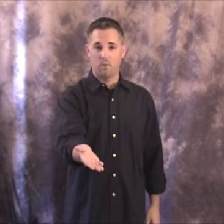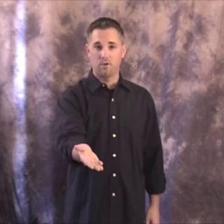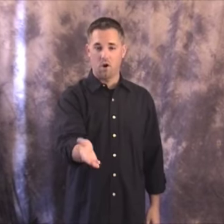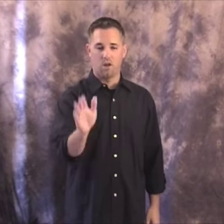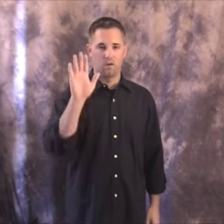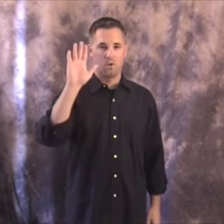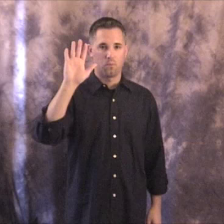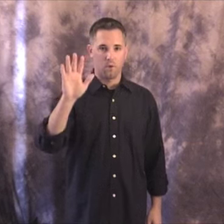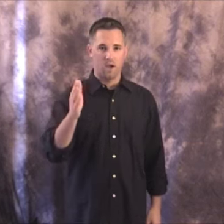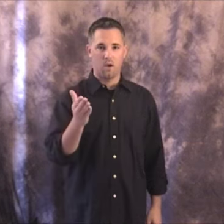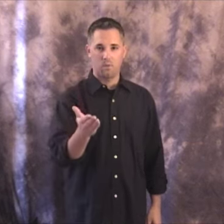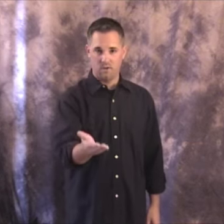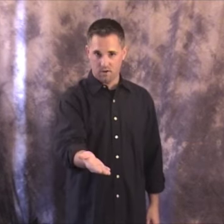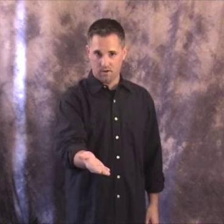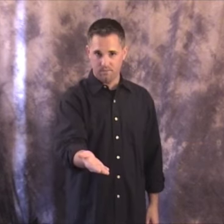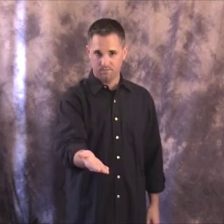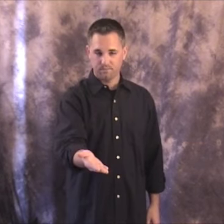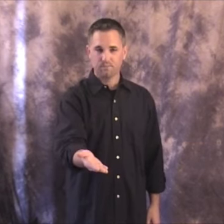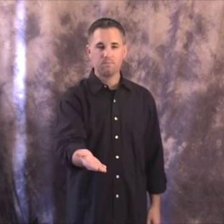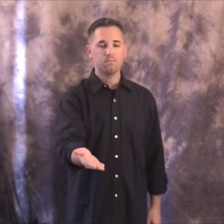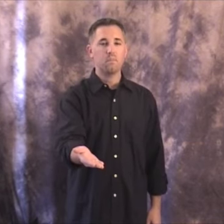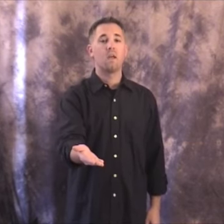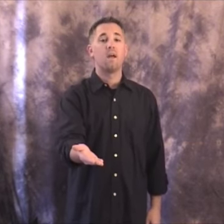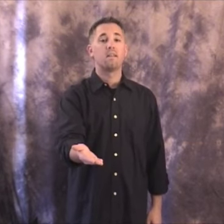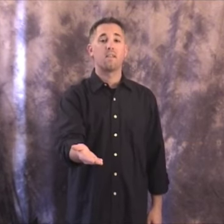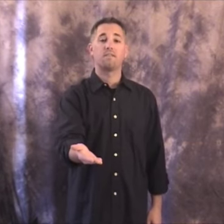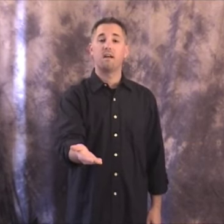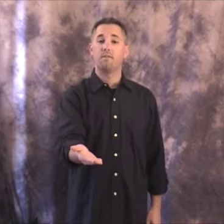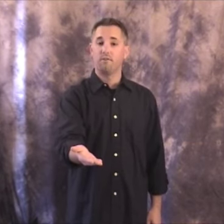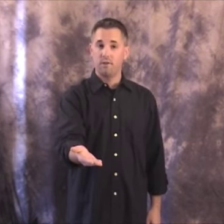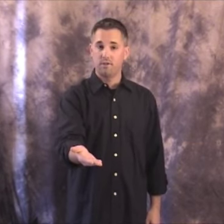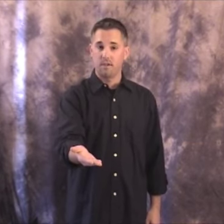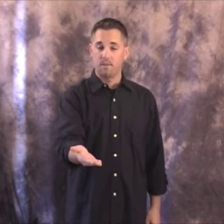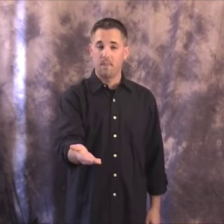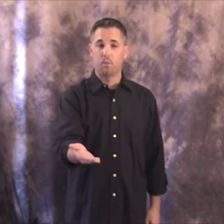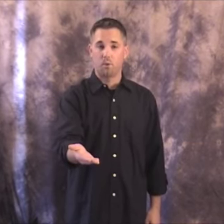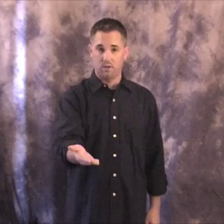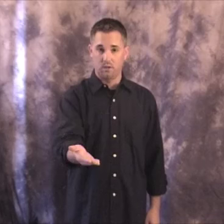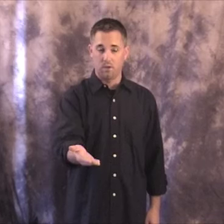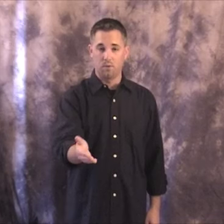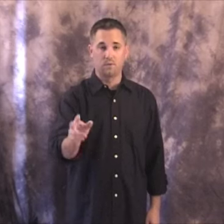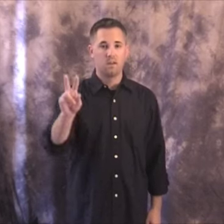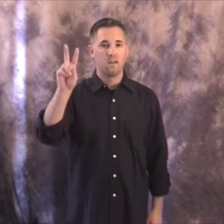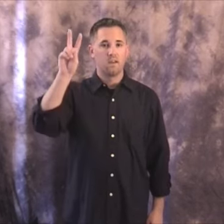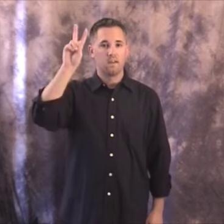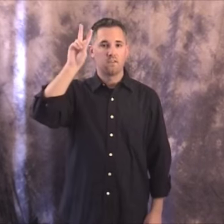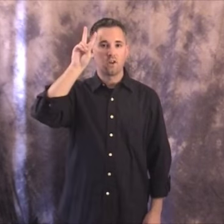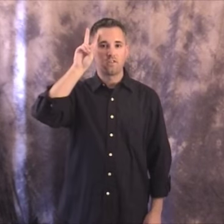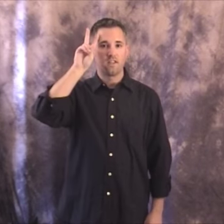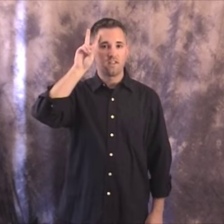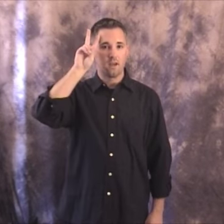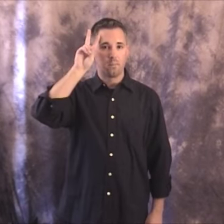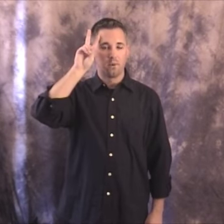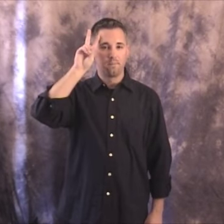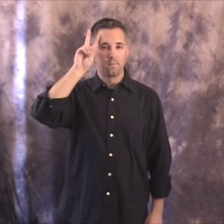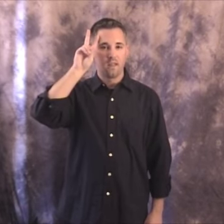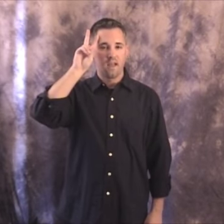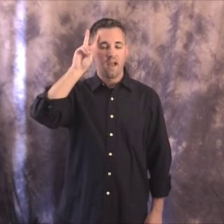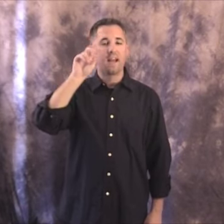Round yawn, round yawn. Now the sign for virgin that we're going to use starts at the temple, and I